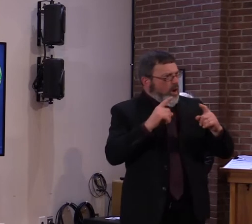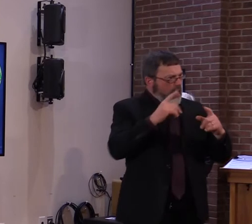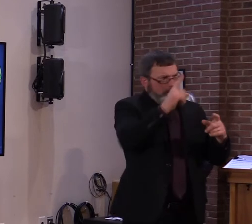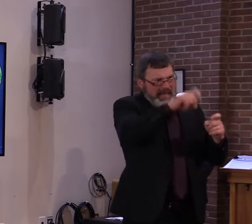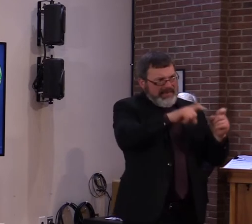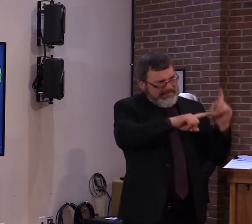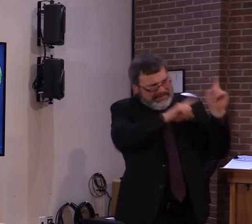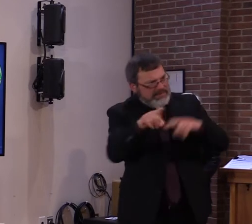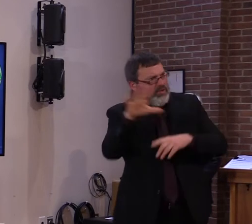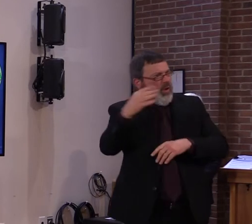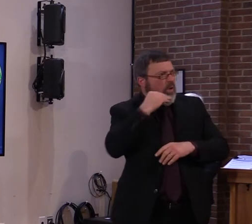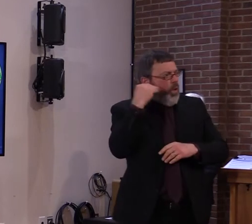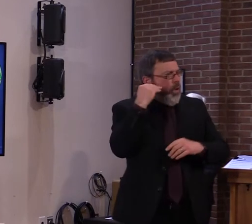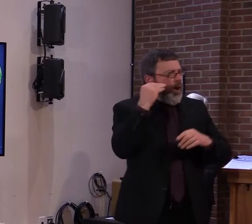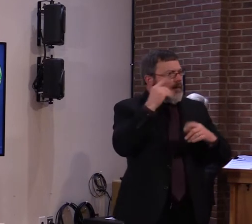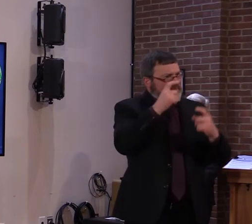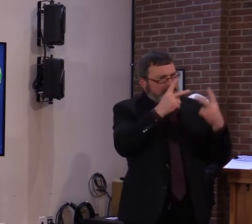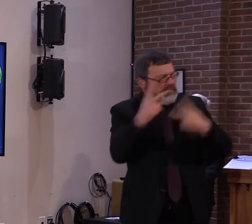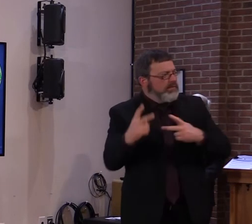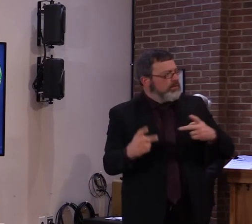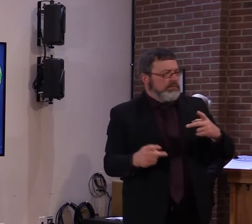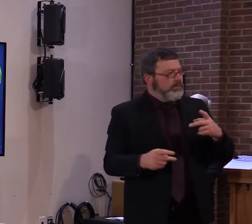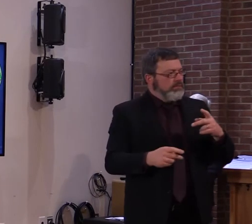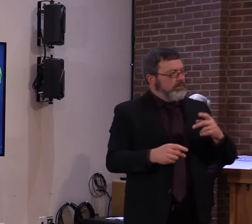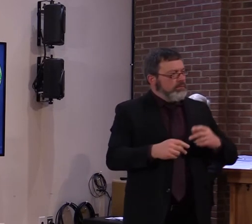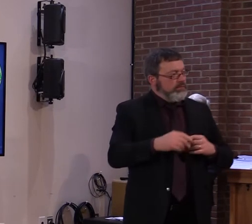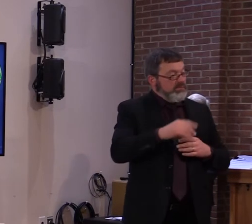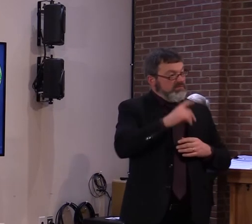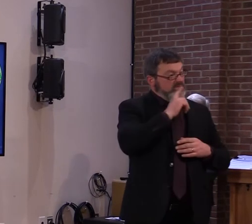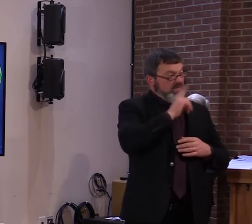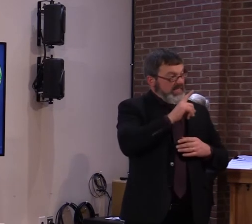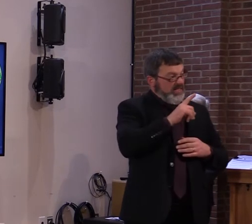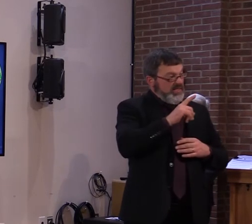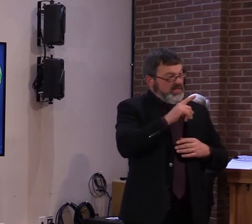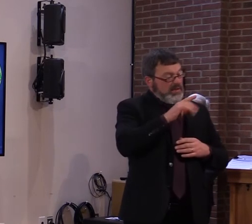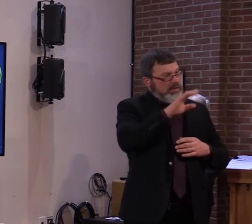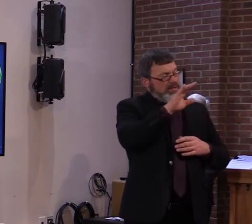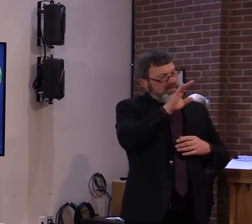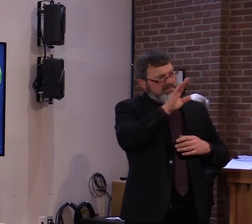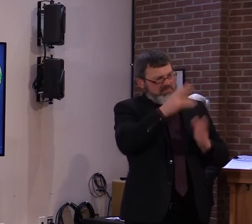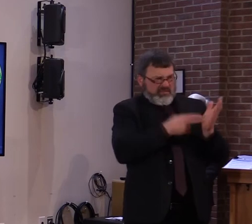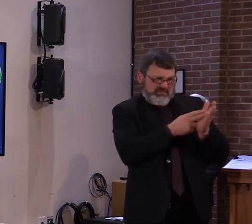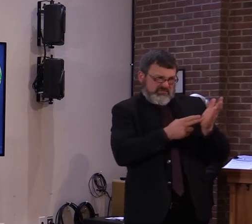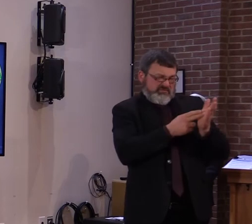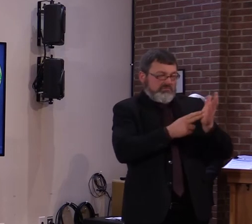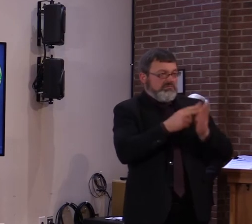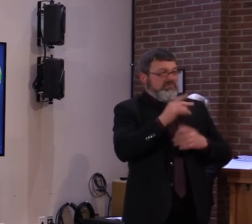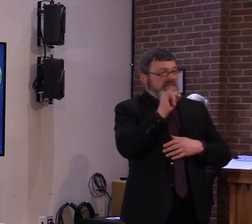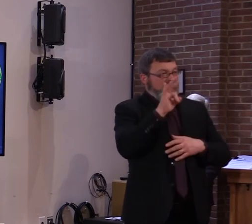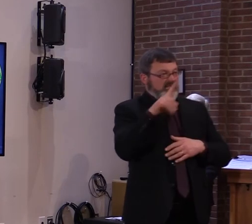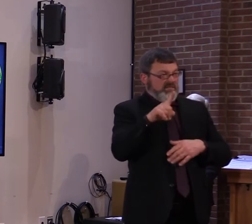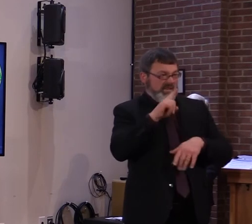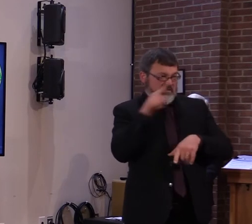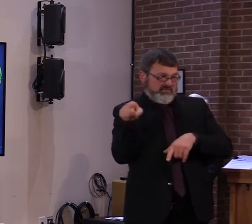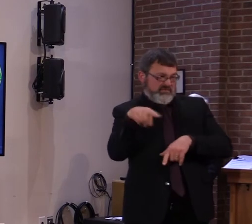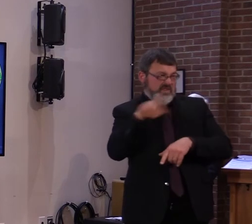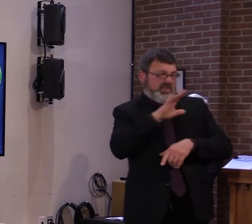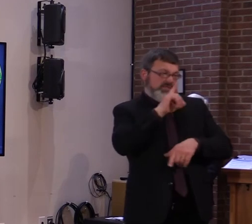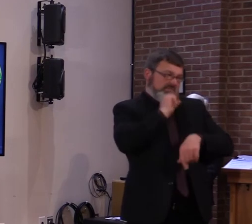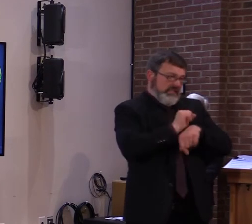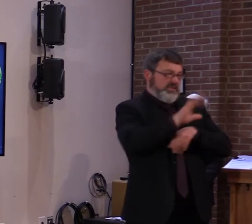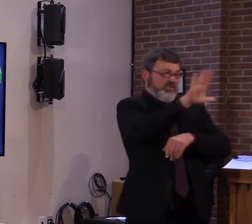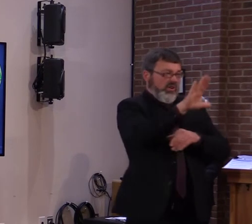fact, your true friends will be very understanding. The second thing I'd like to end on with another message of hope is